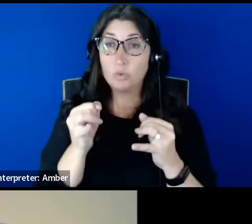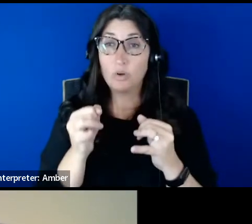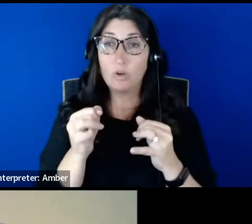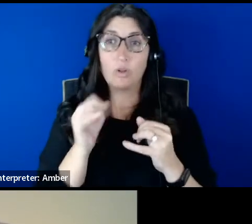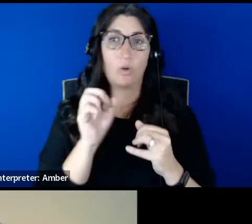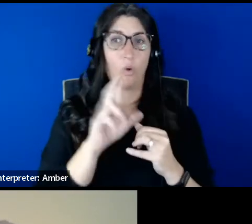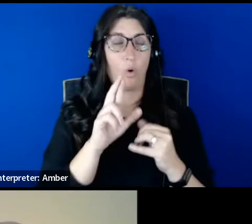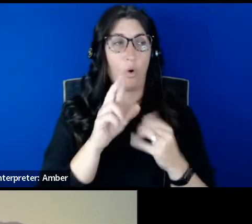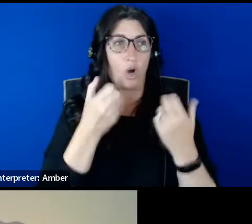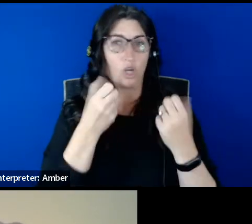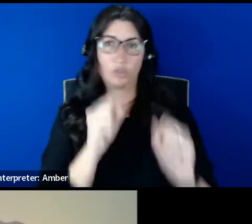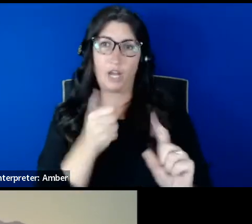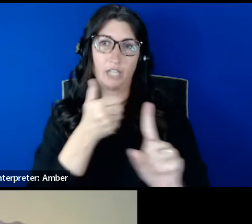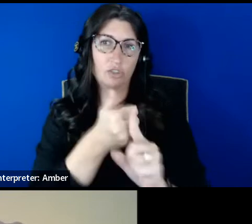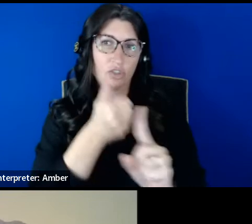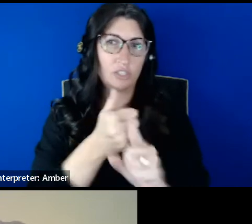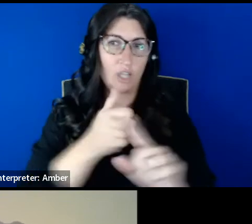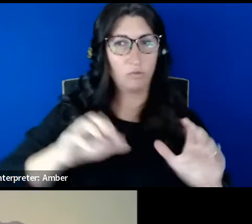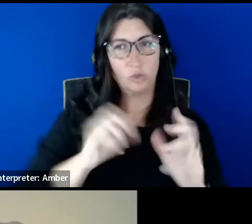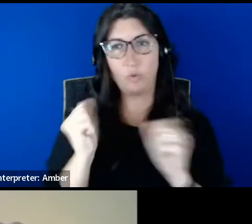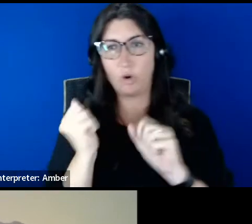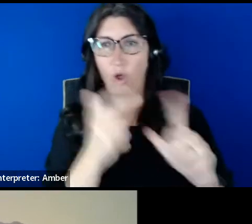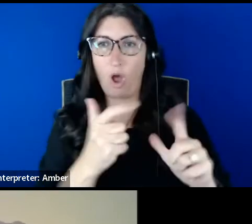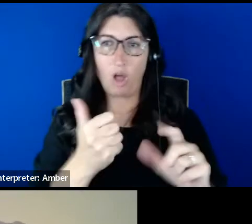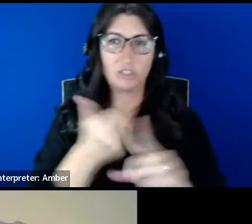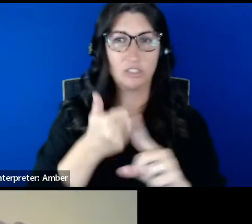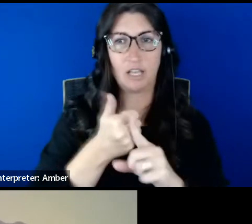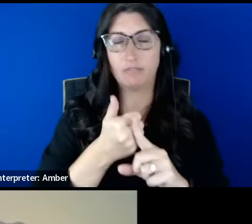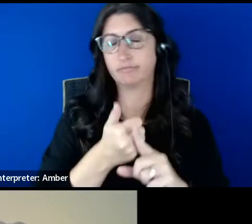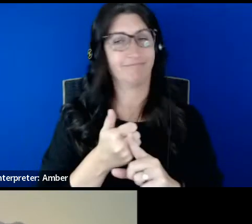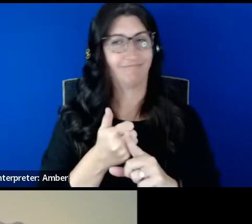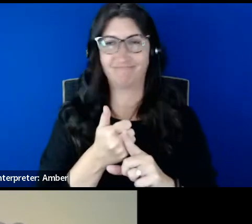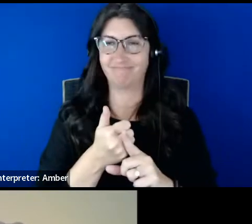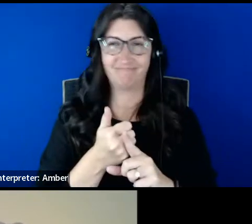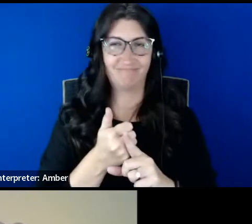trying to do it all by yourself is not really highly